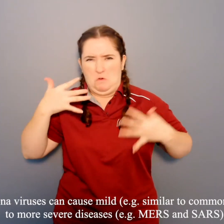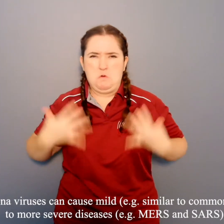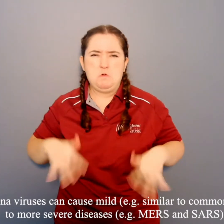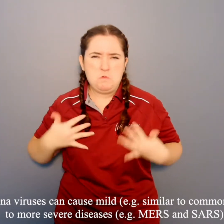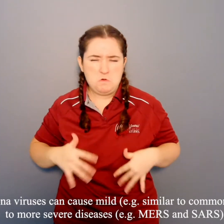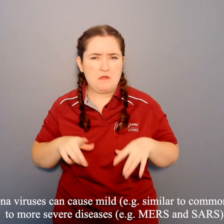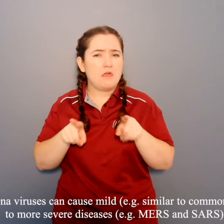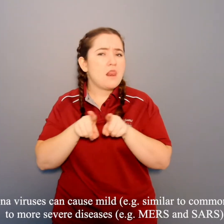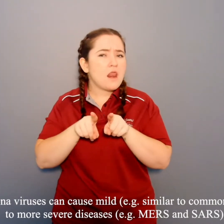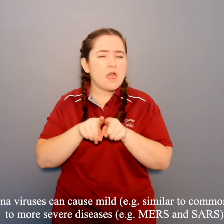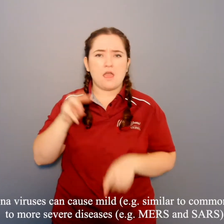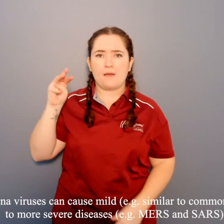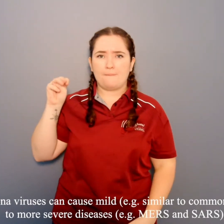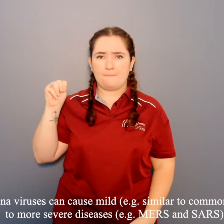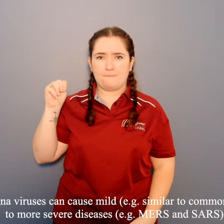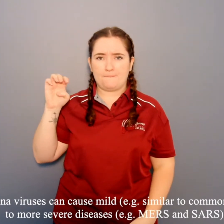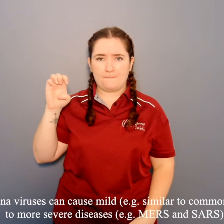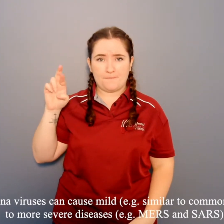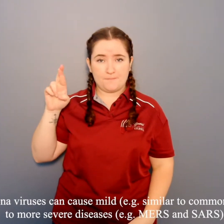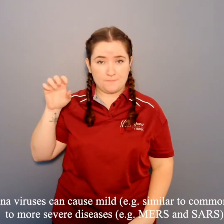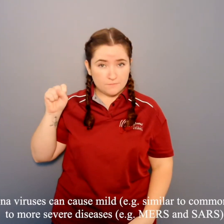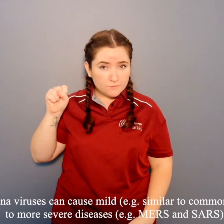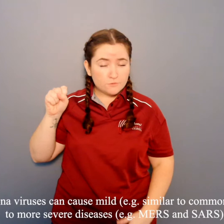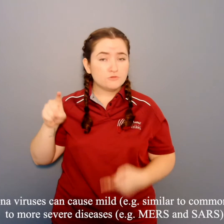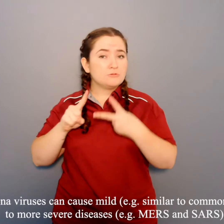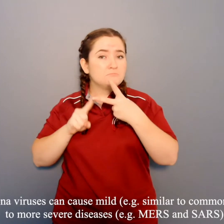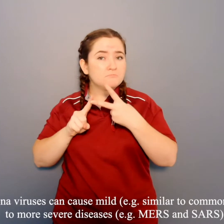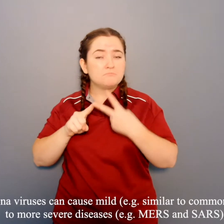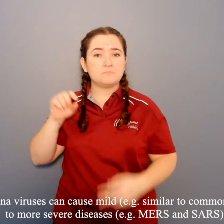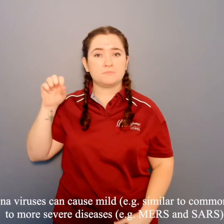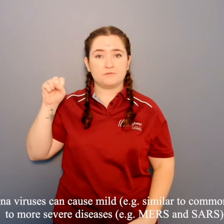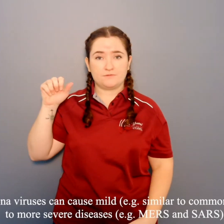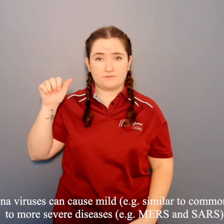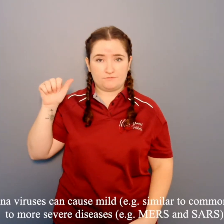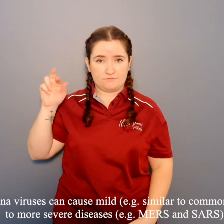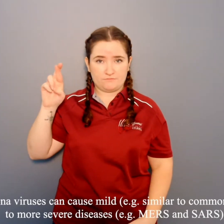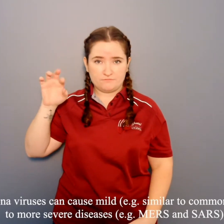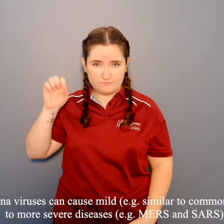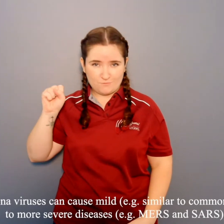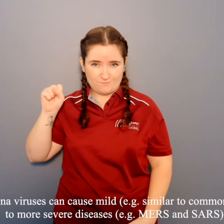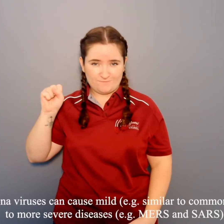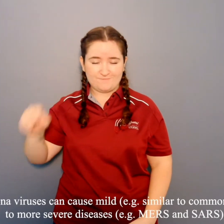symptoms. For example, in the past, MERS and